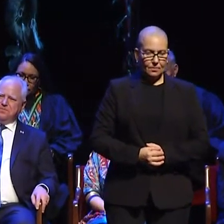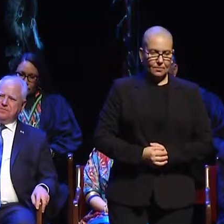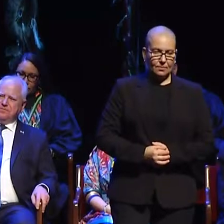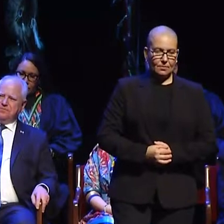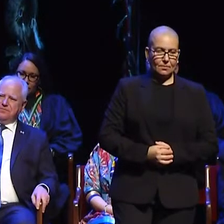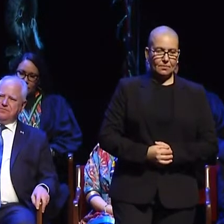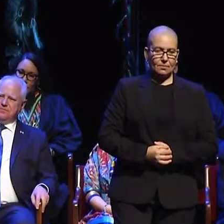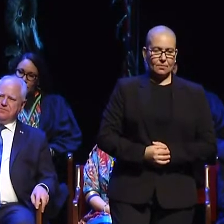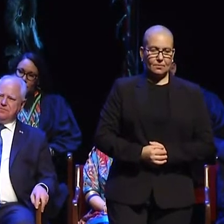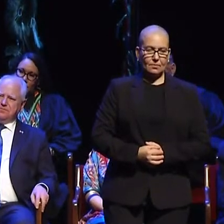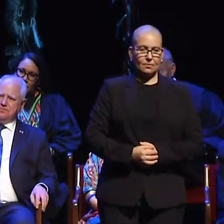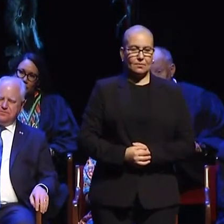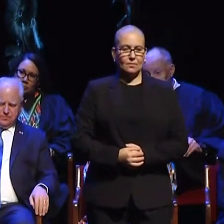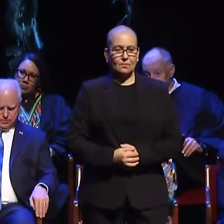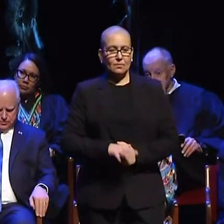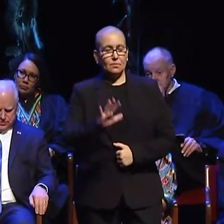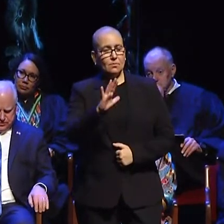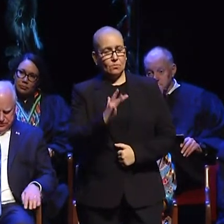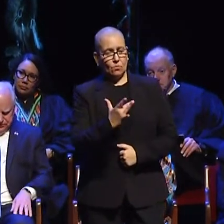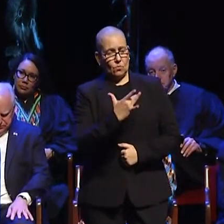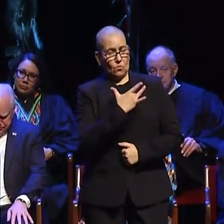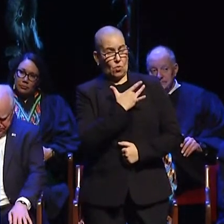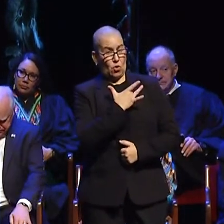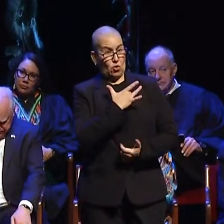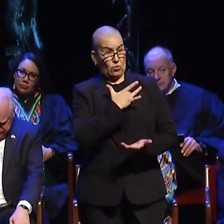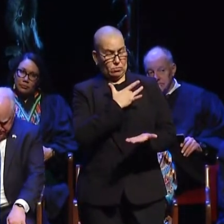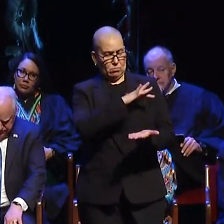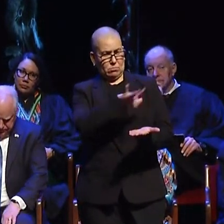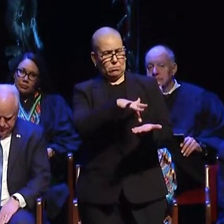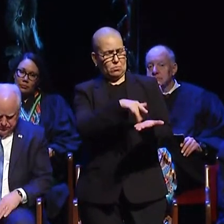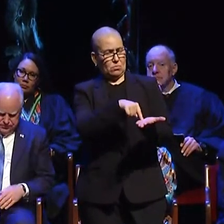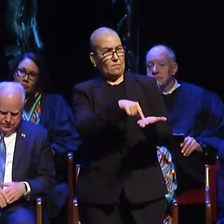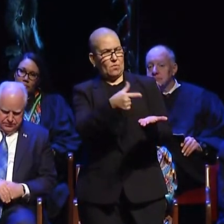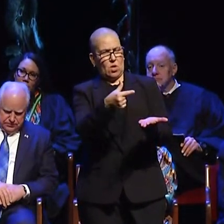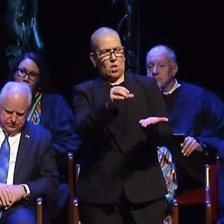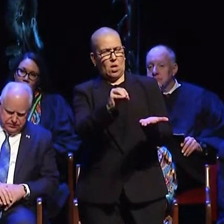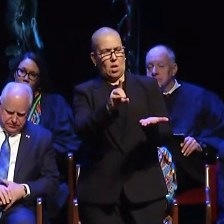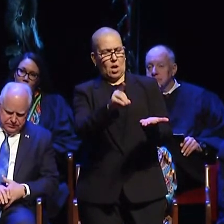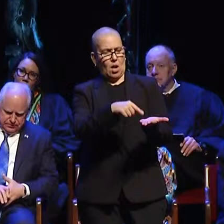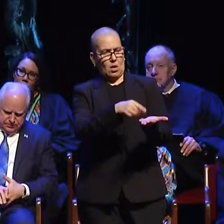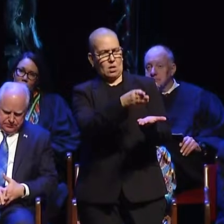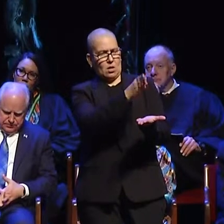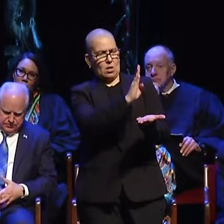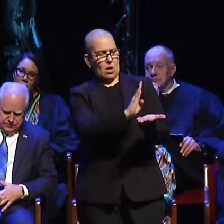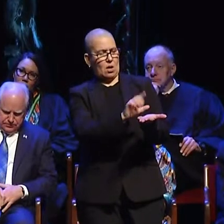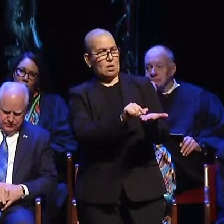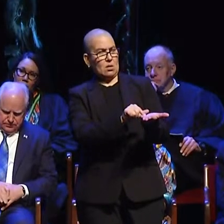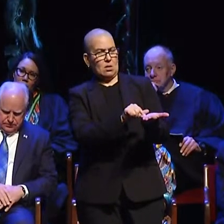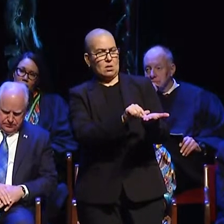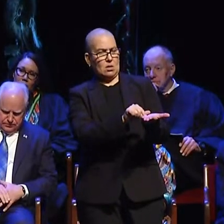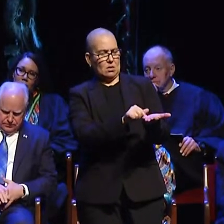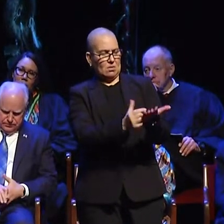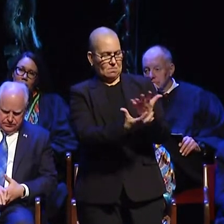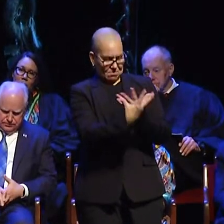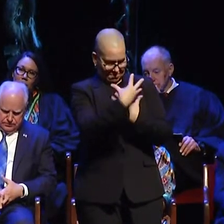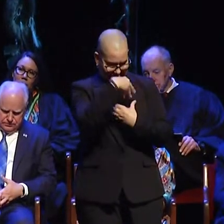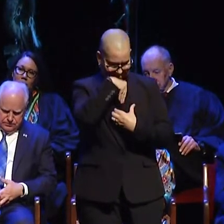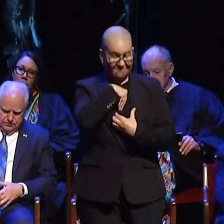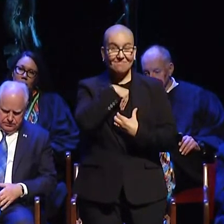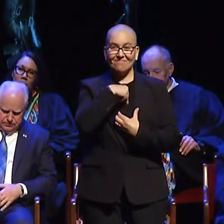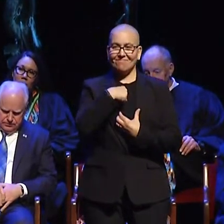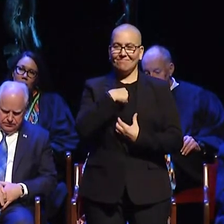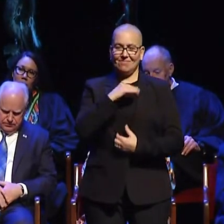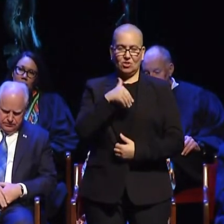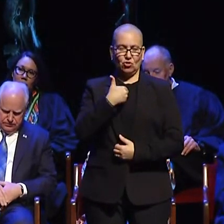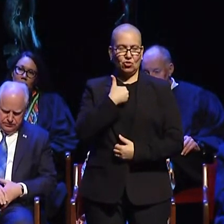The heart of God inhabits us. That God would come and be human